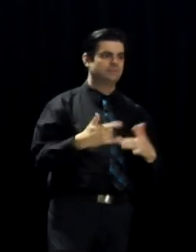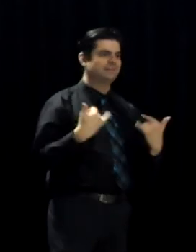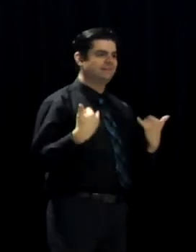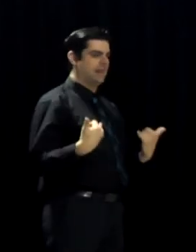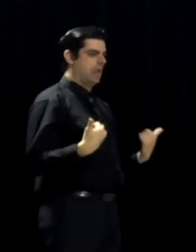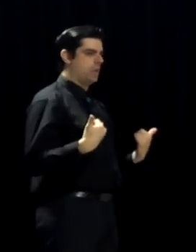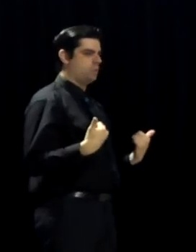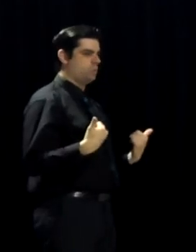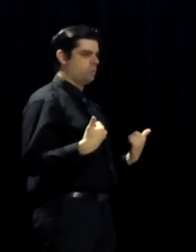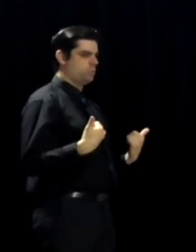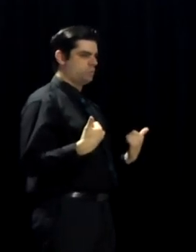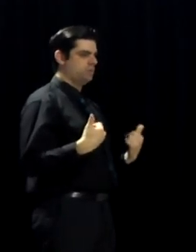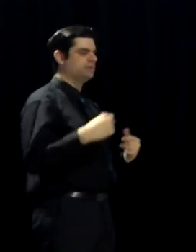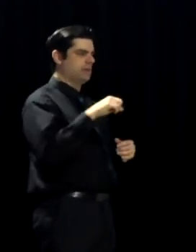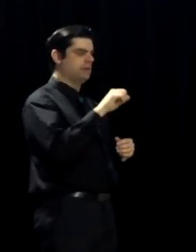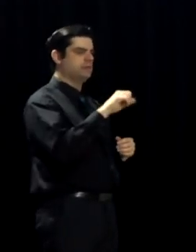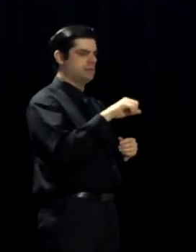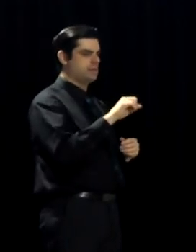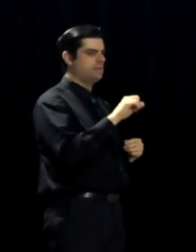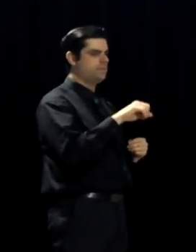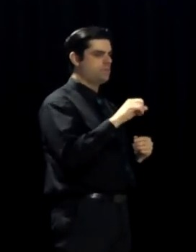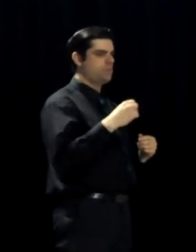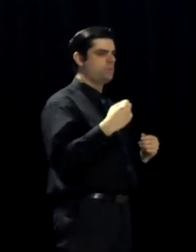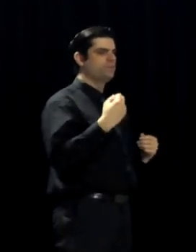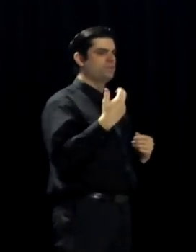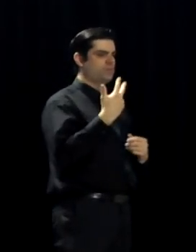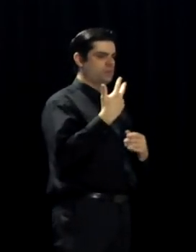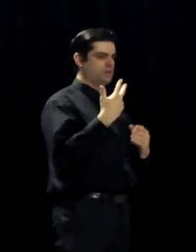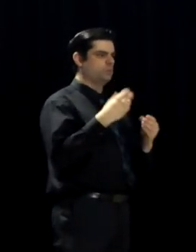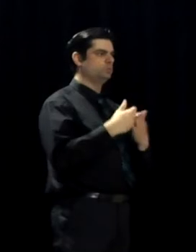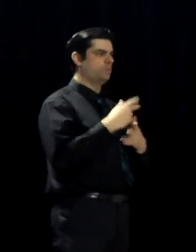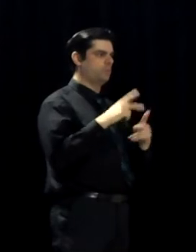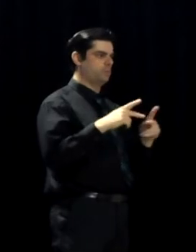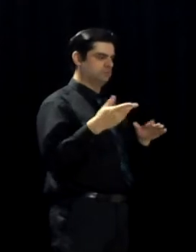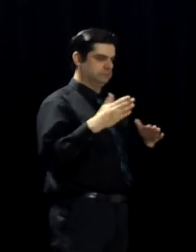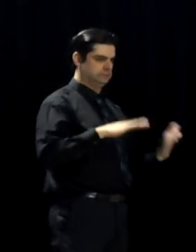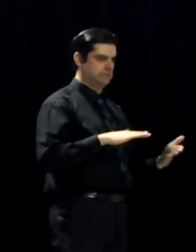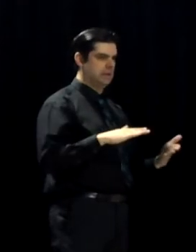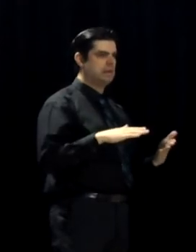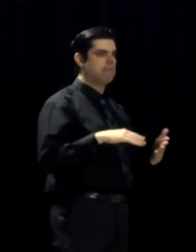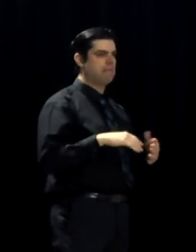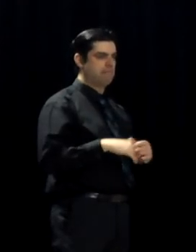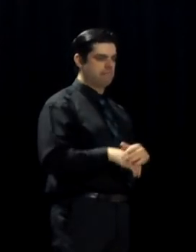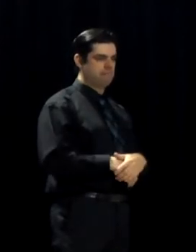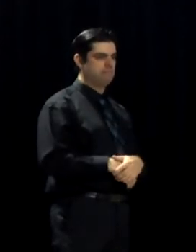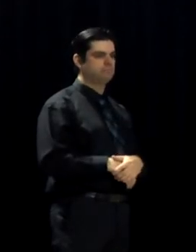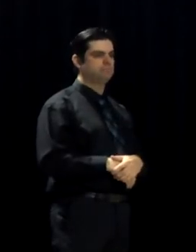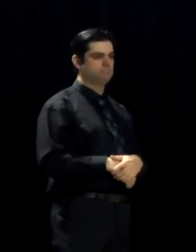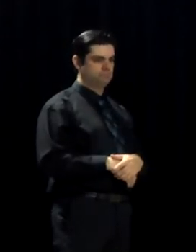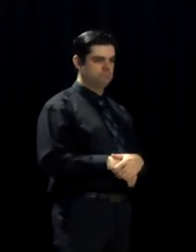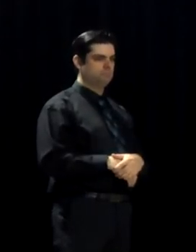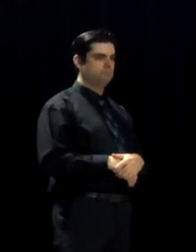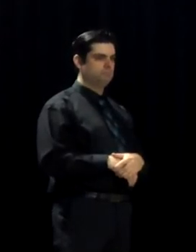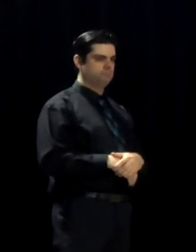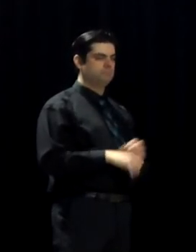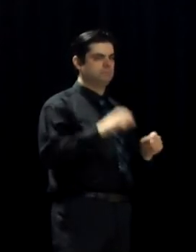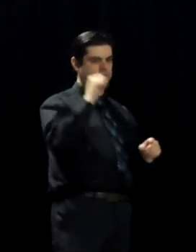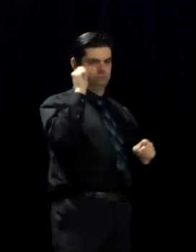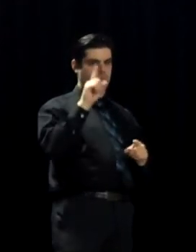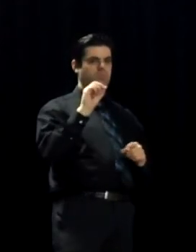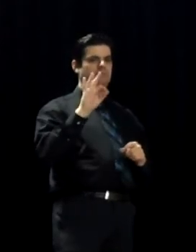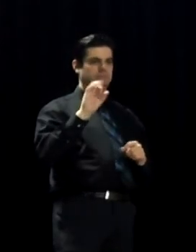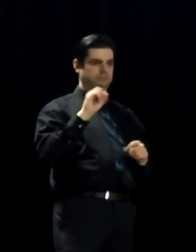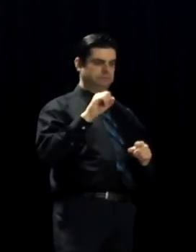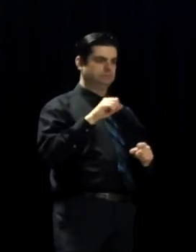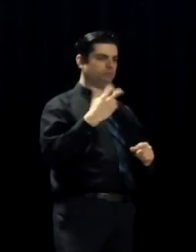no, 109. Yeah, we had 3 new ones. I believe the New York State, at some point over the last